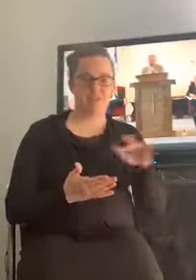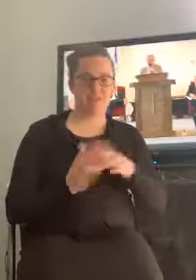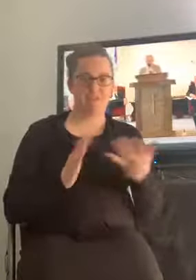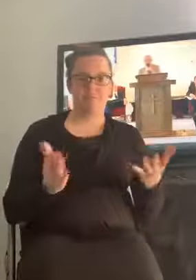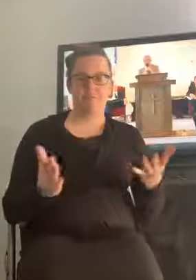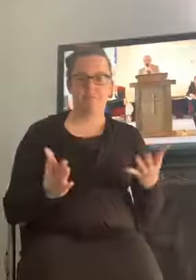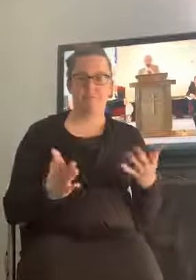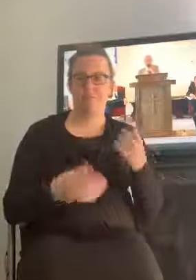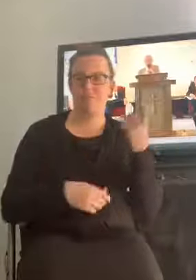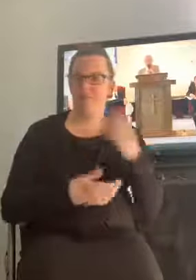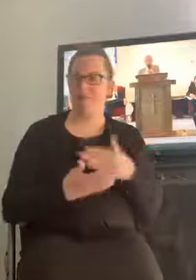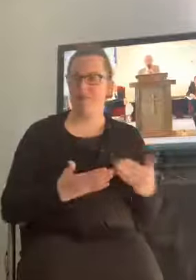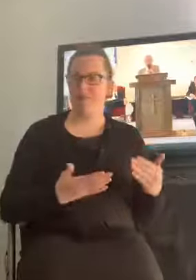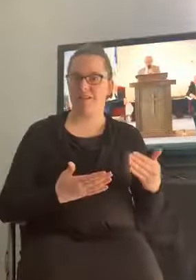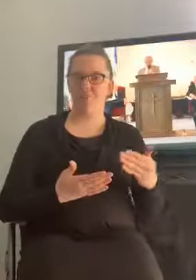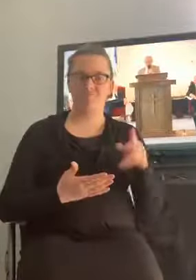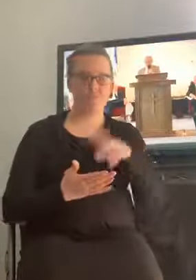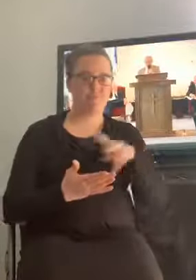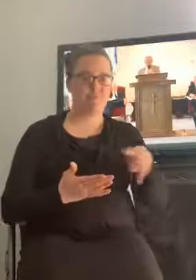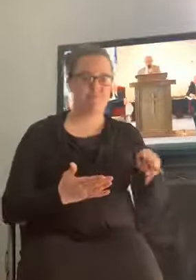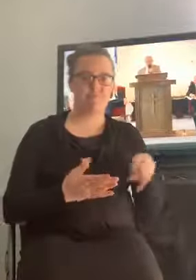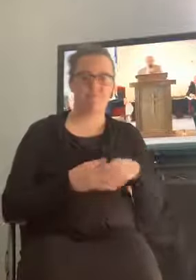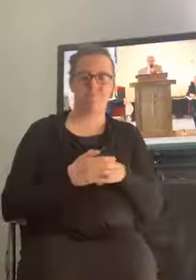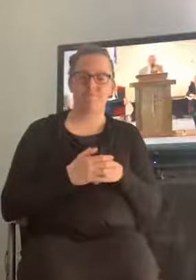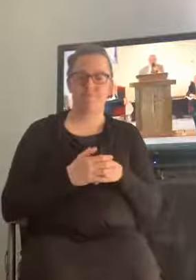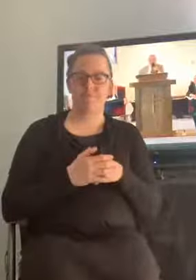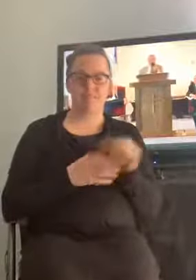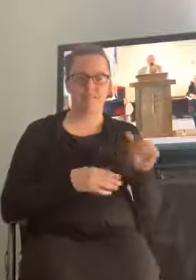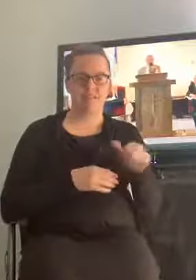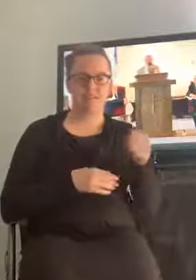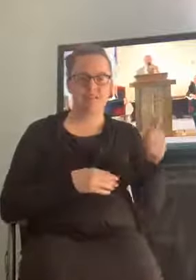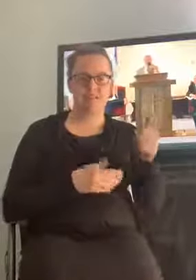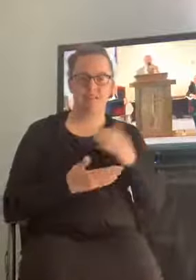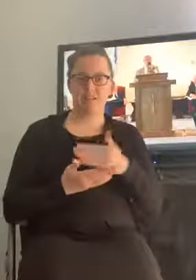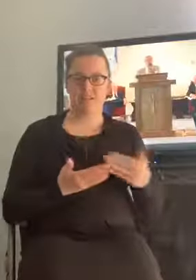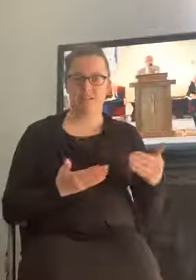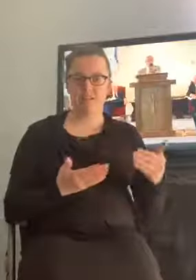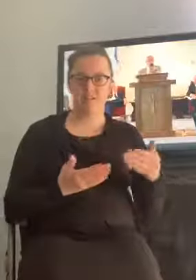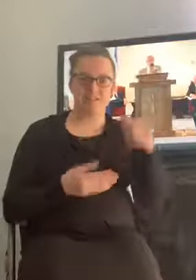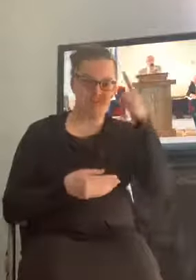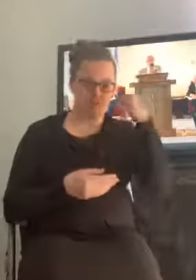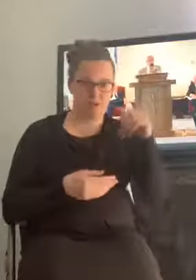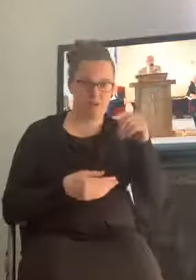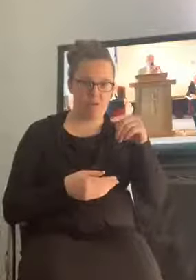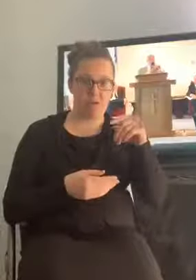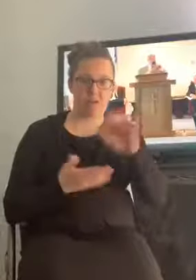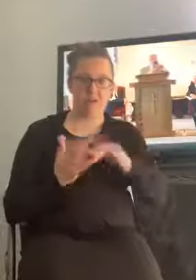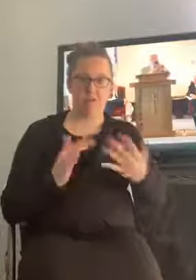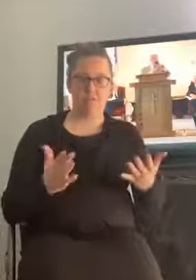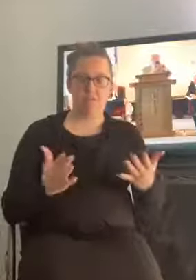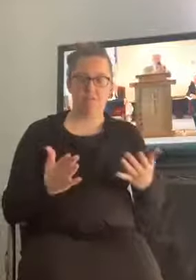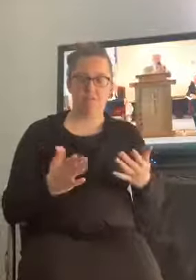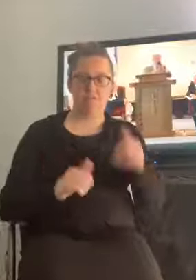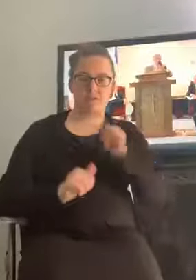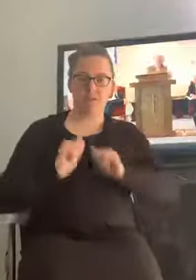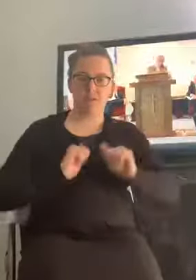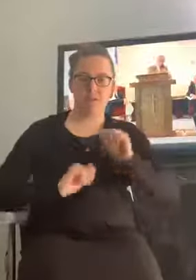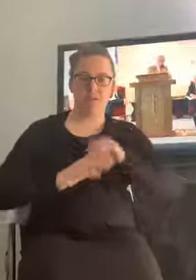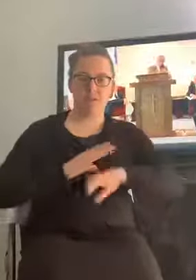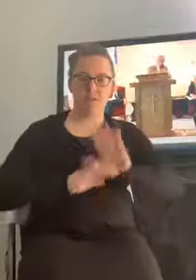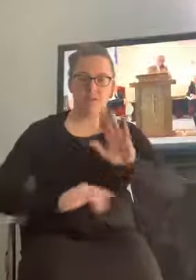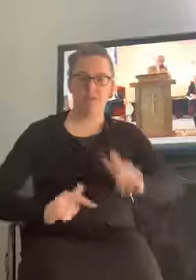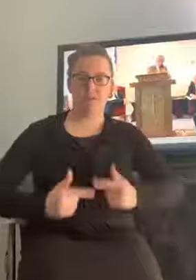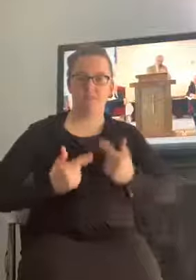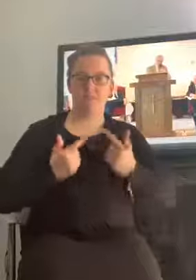Right. It's one thing to read the Word of God. That's right. And it's another thing for the Word of God to be acted out in